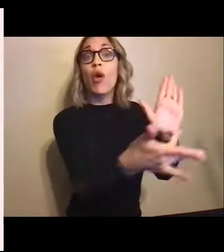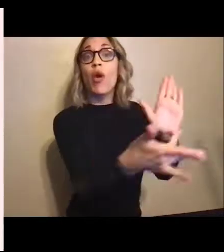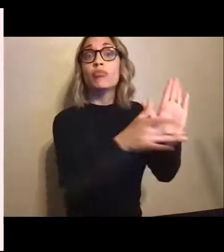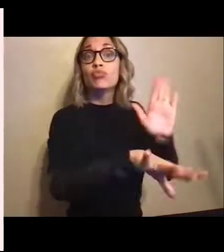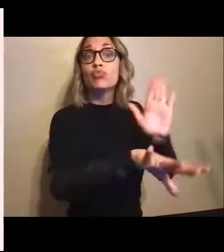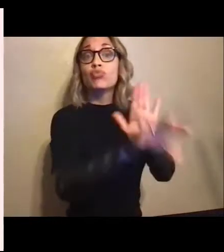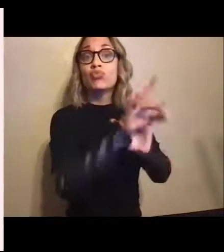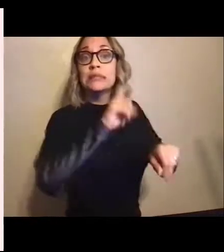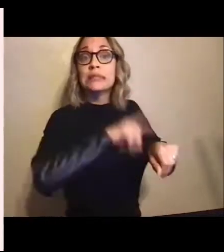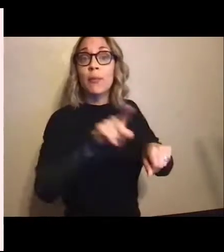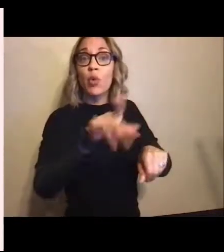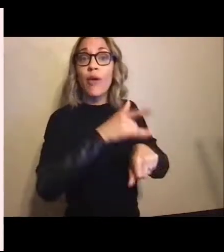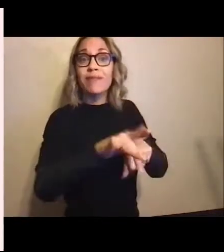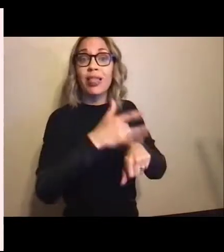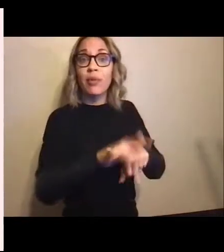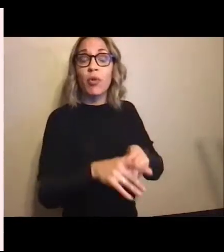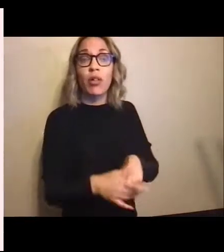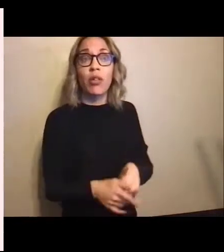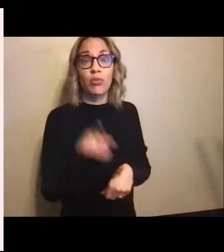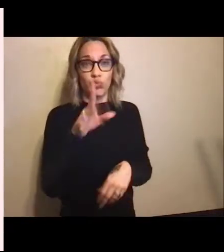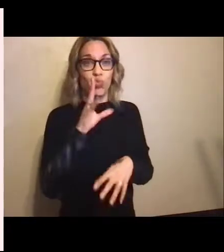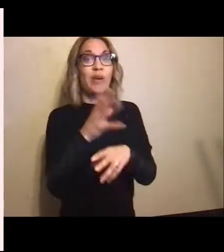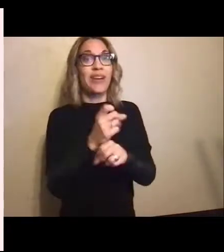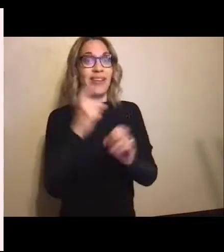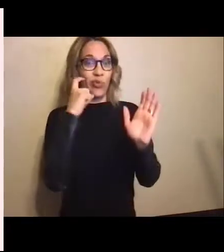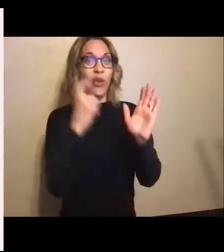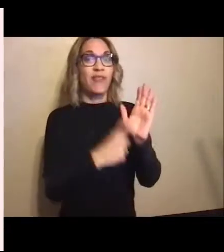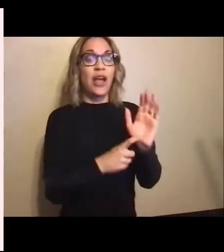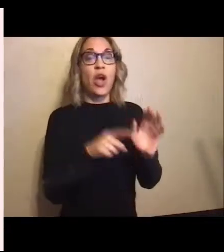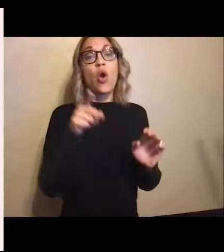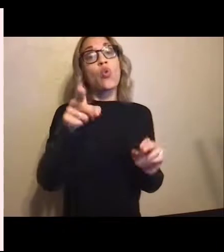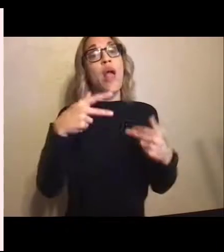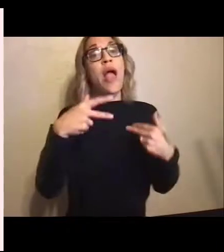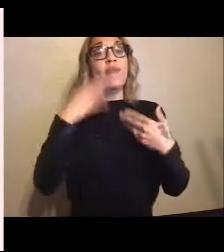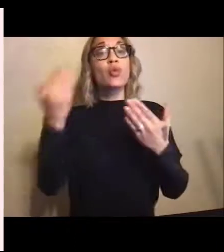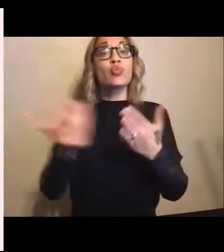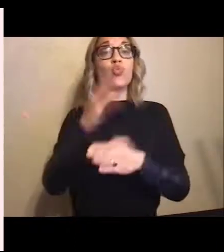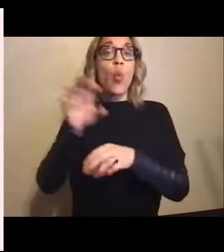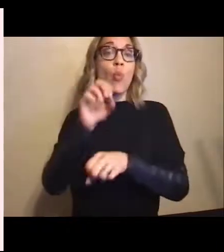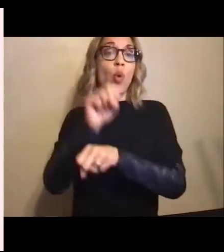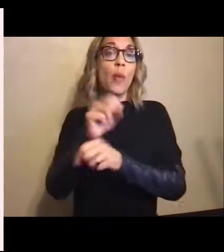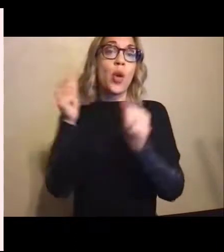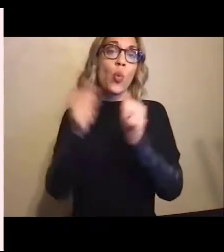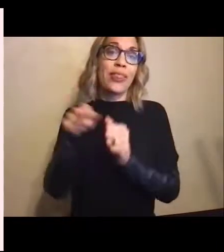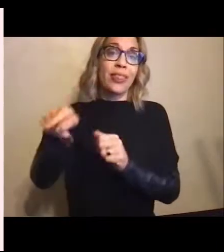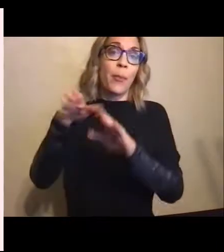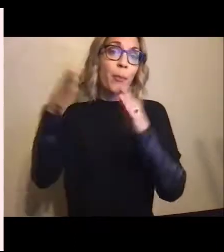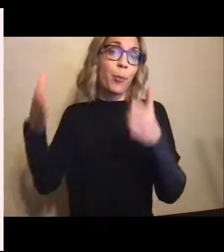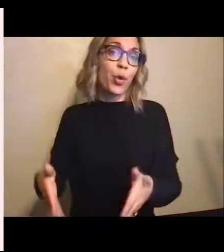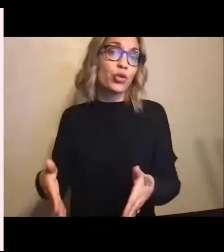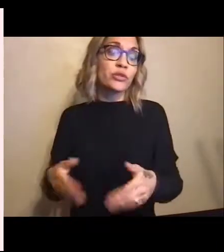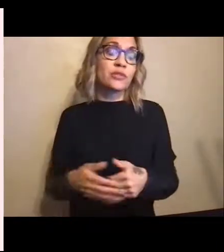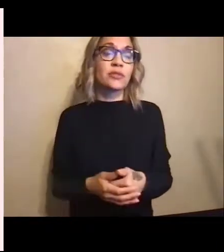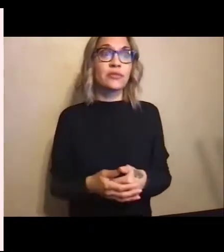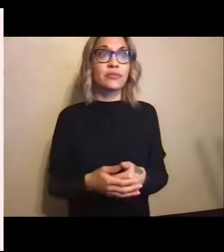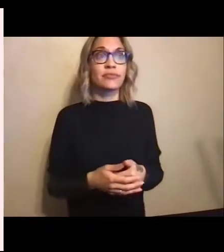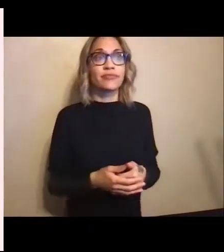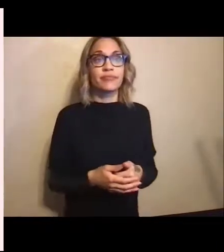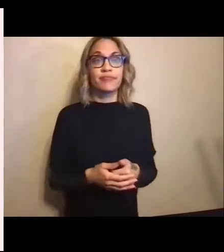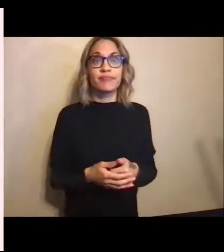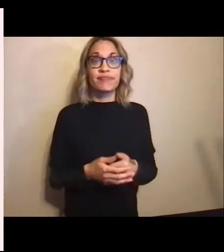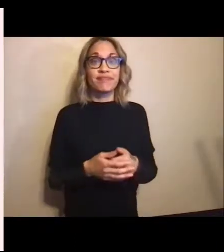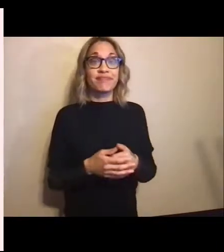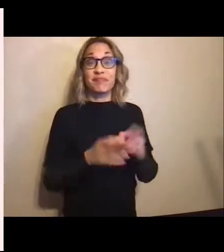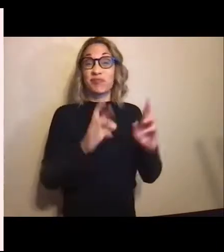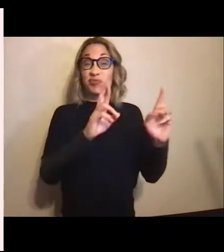You can send a link for when you're available. You'll get a notification when they sign up. You can start